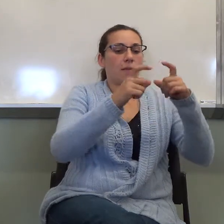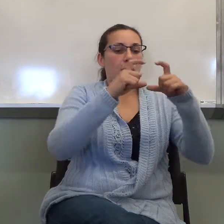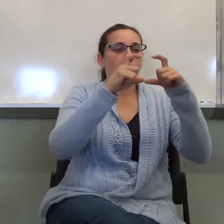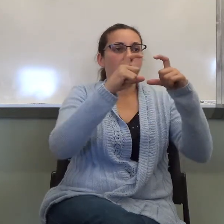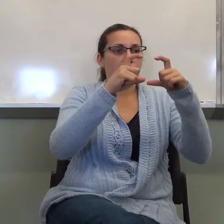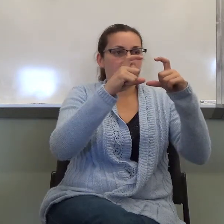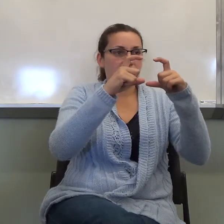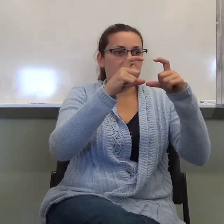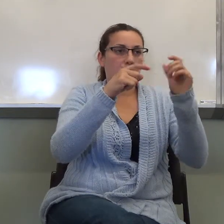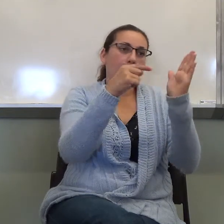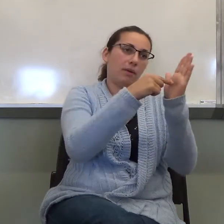button.